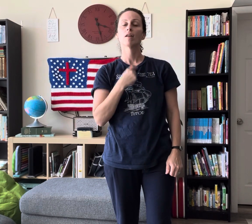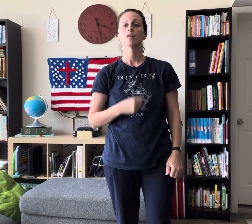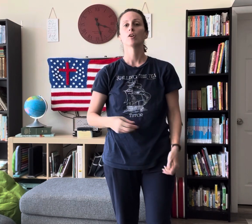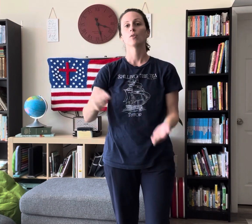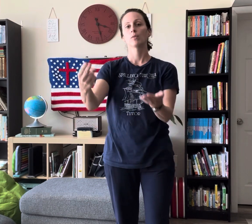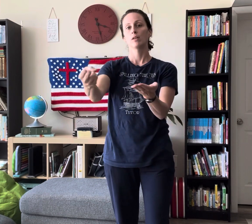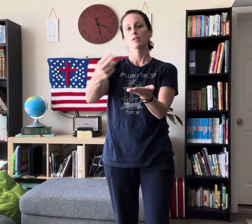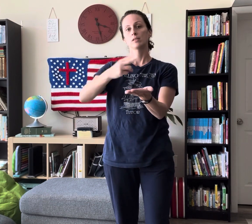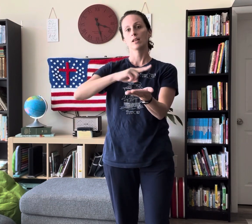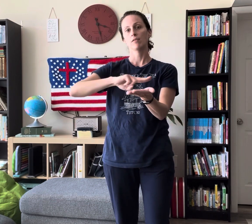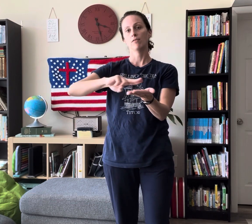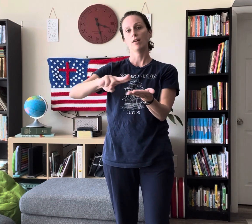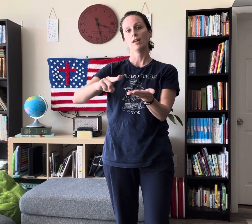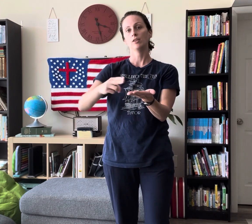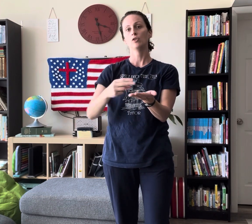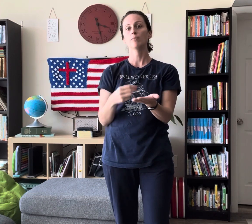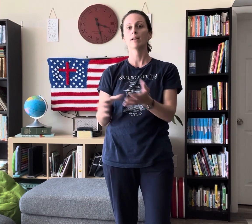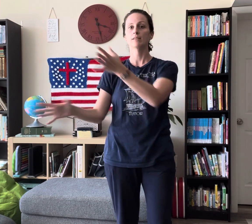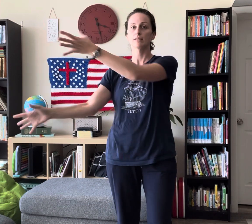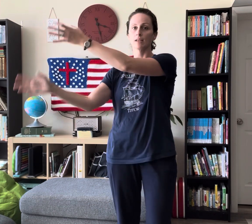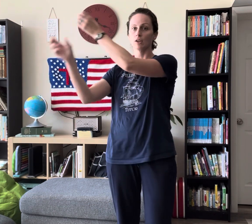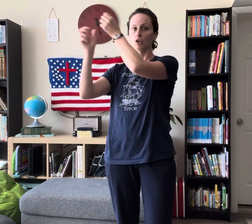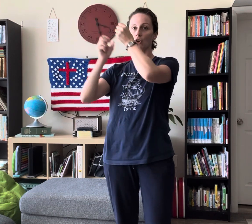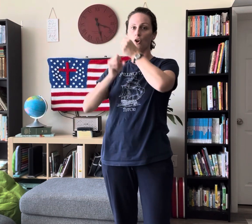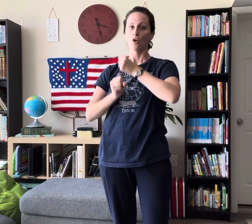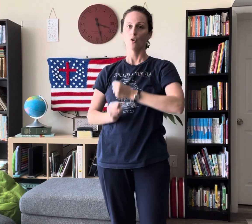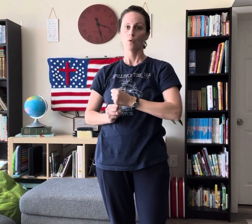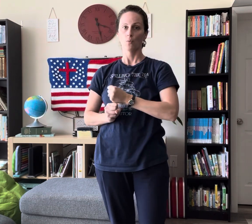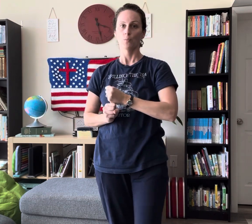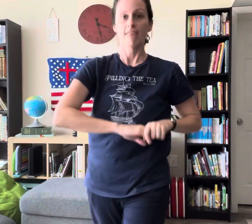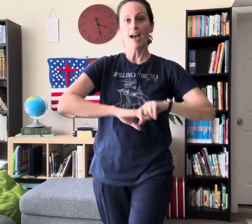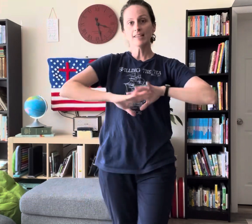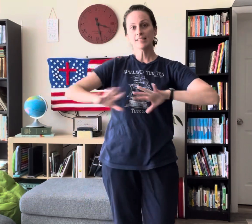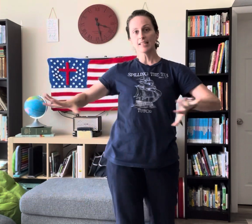Colorado, Santa Fe, New Mexico.